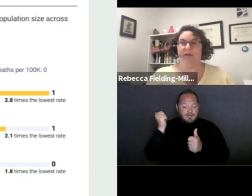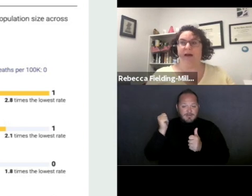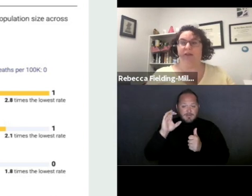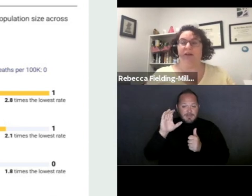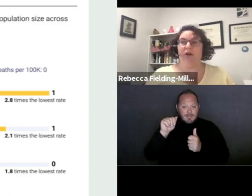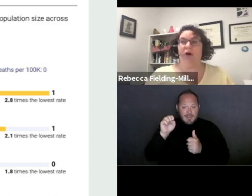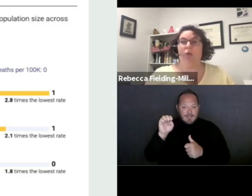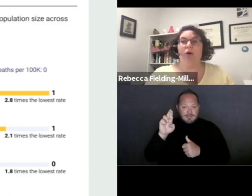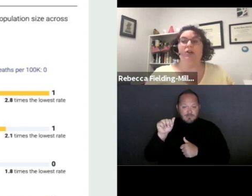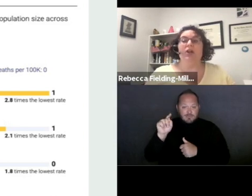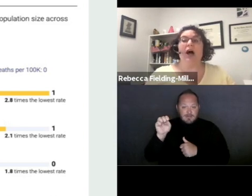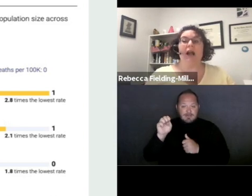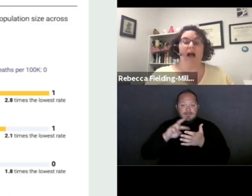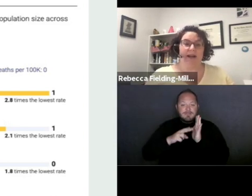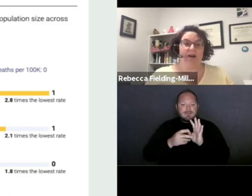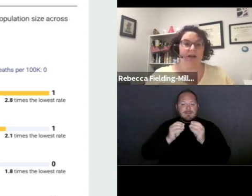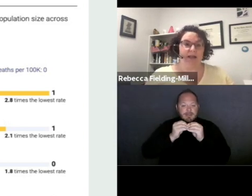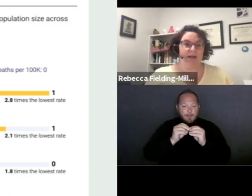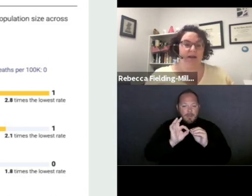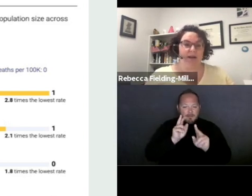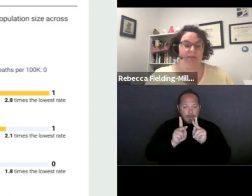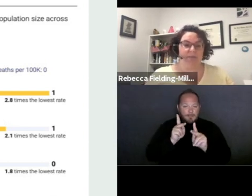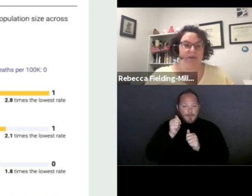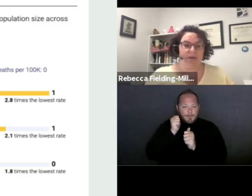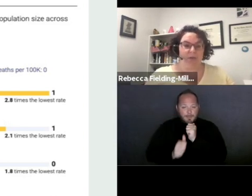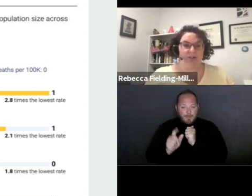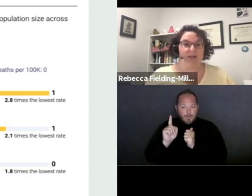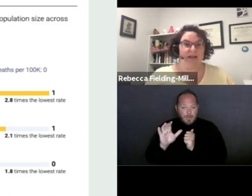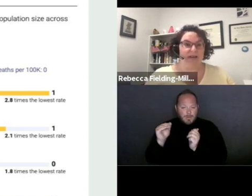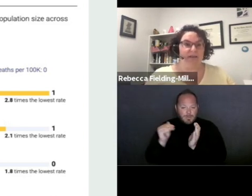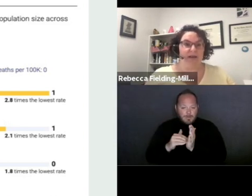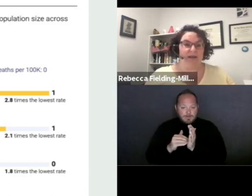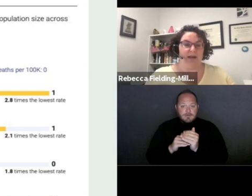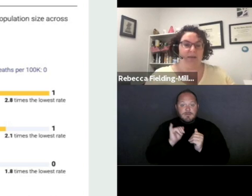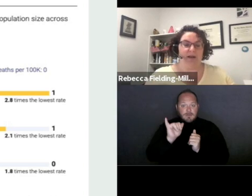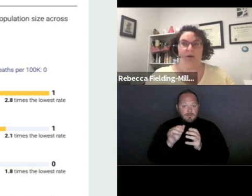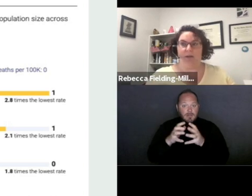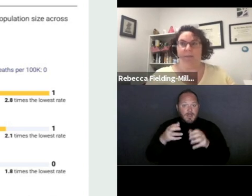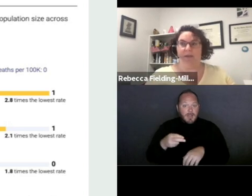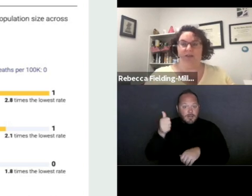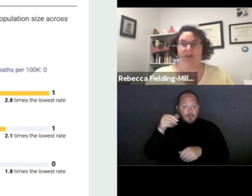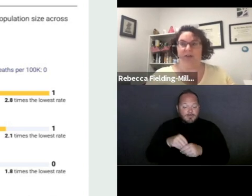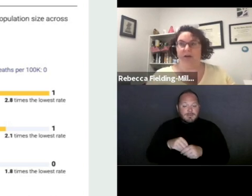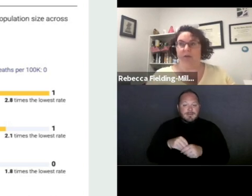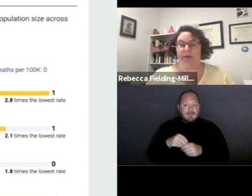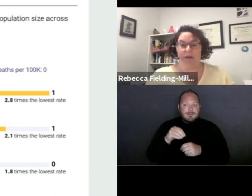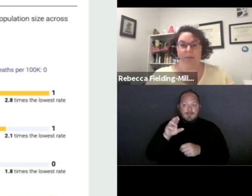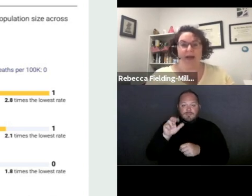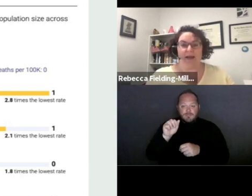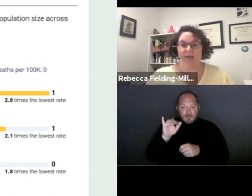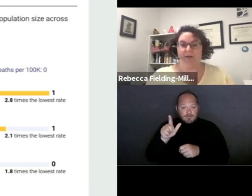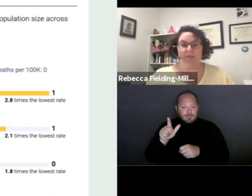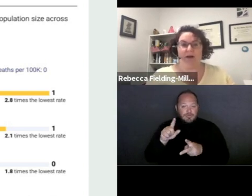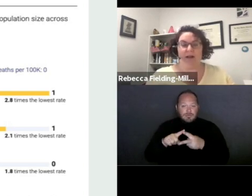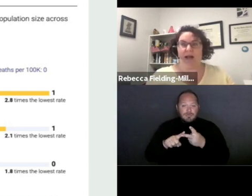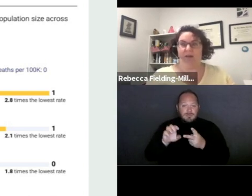per 100,000, were a lot higher in racialized, ethnic, and minority populations. So